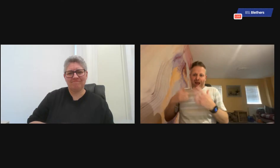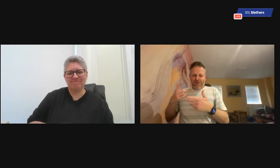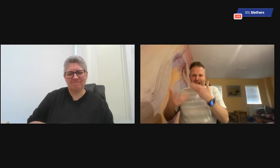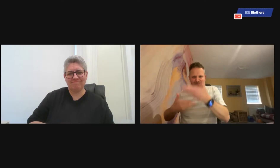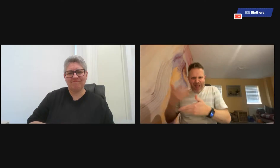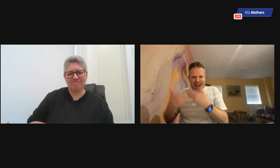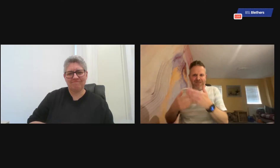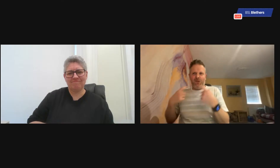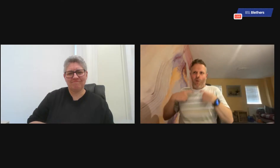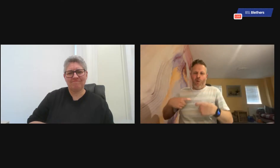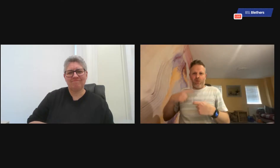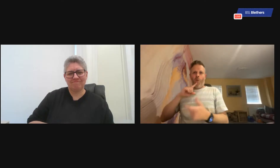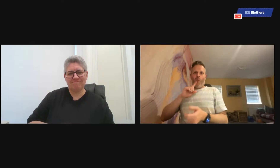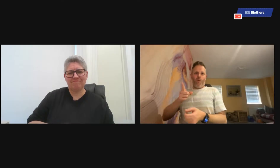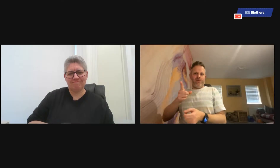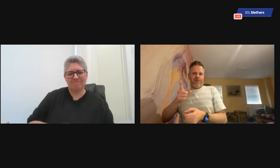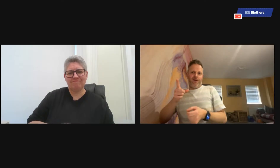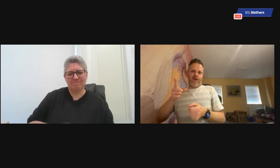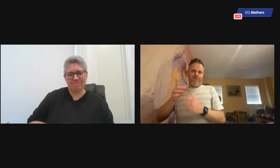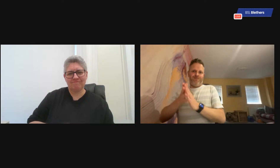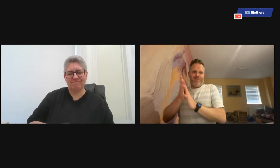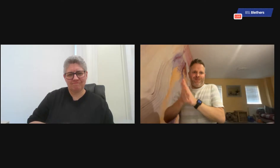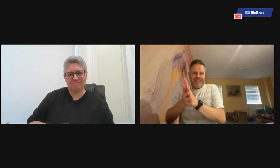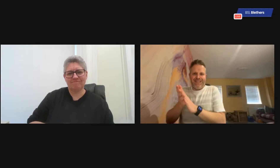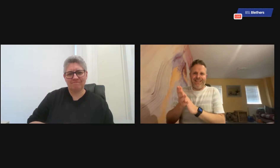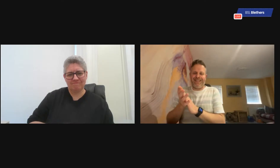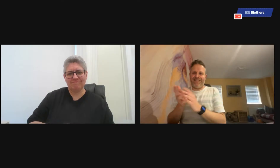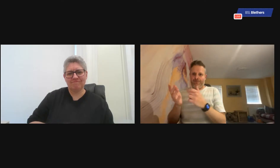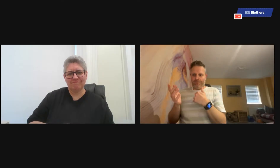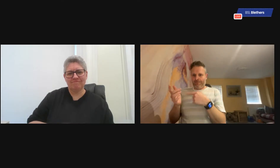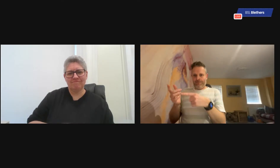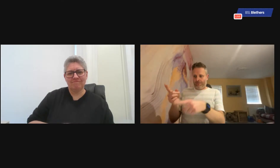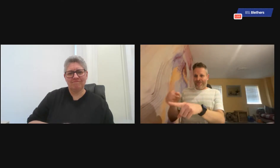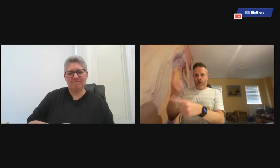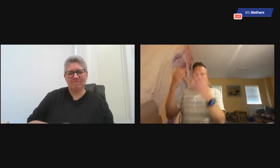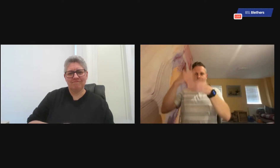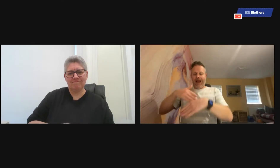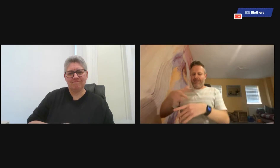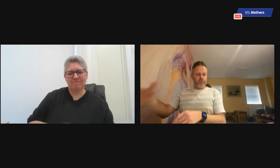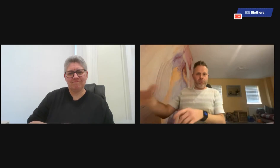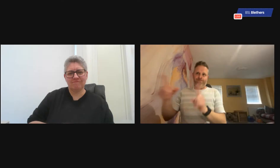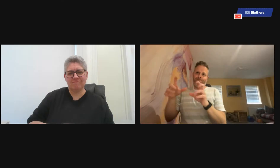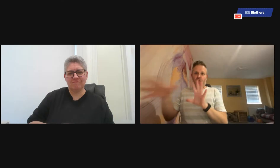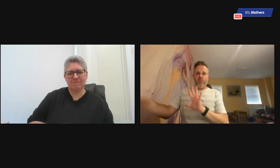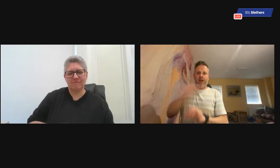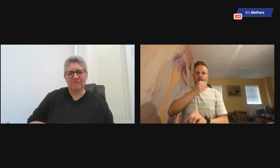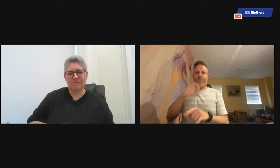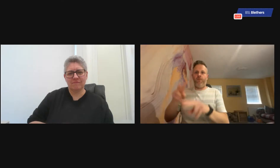The social worker had decided that, they basically had to come into my care.